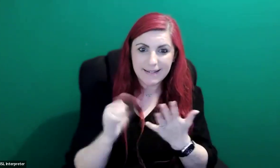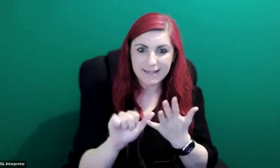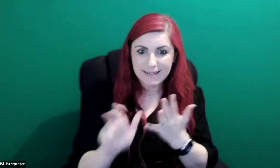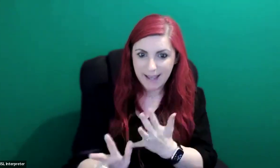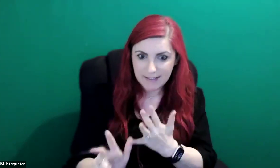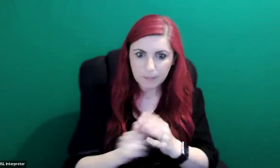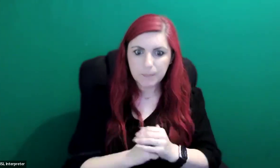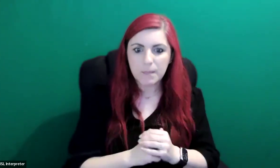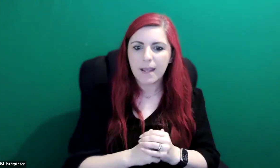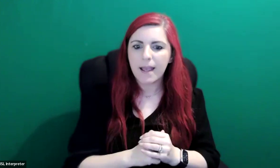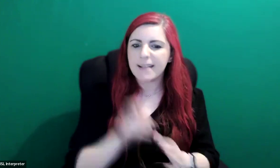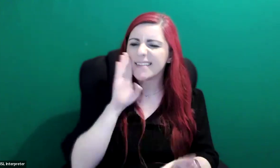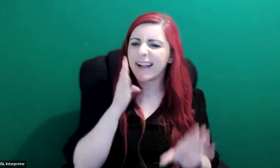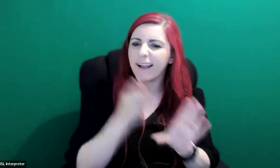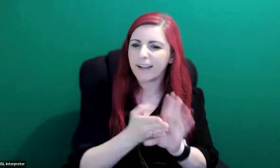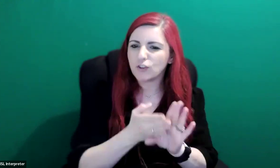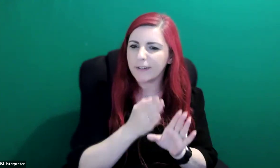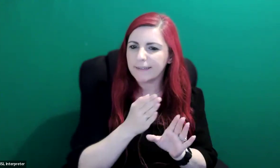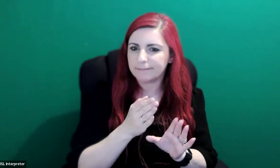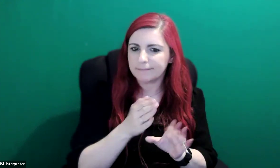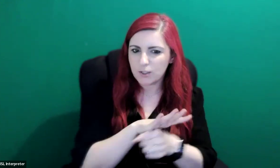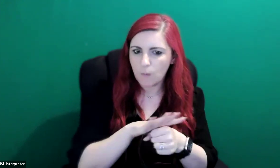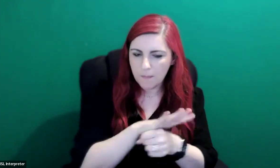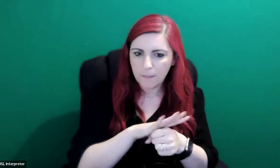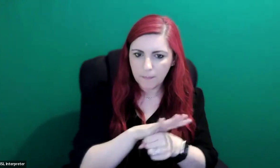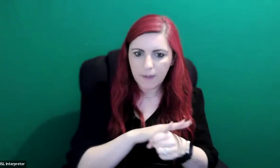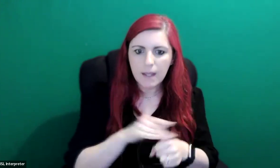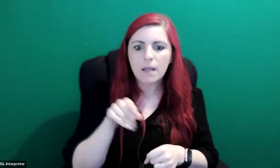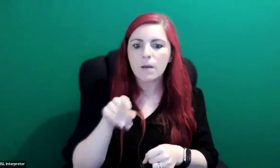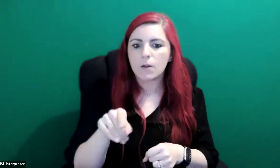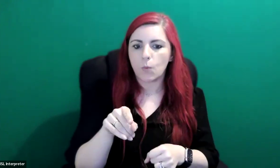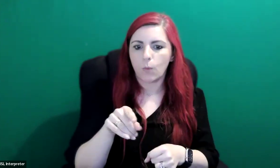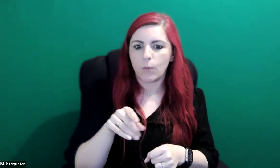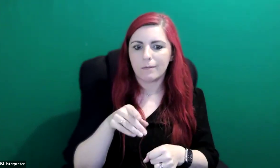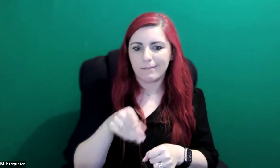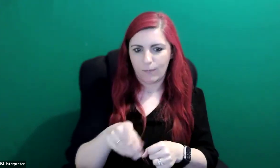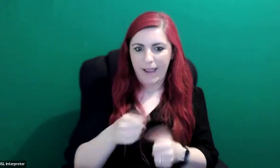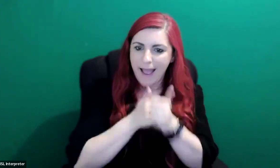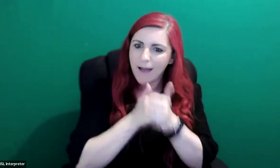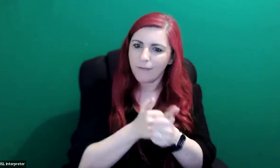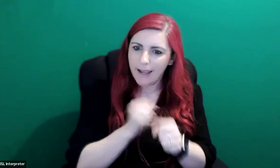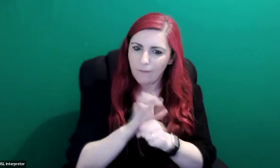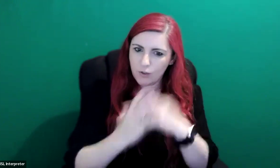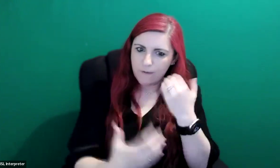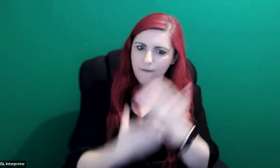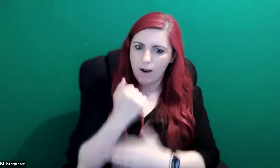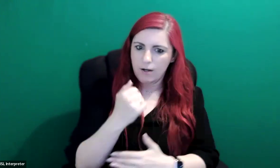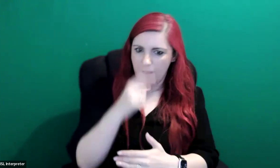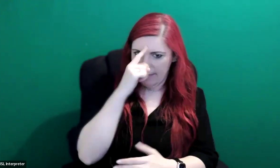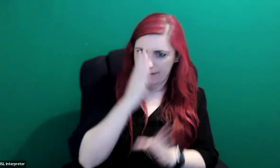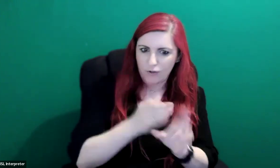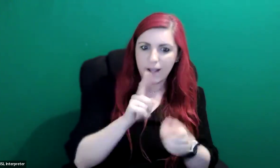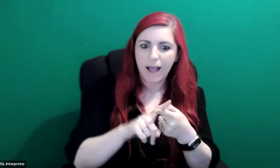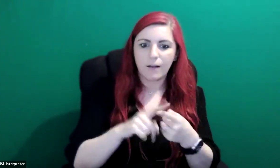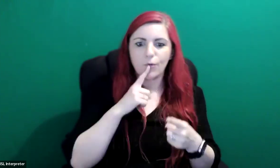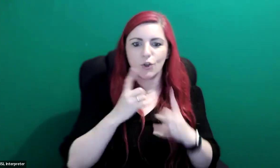Shall Overcome advocates for the human rights of users and survivors of psychiatry, the implementation of the UNCRPD, and